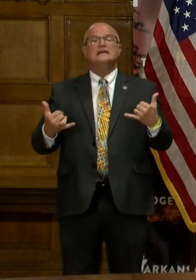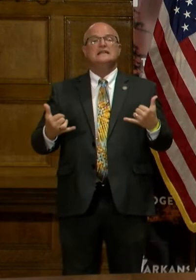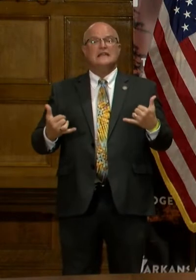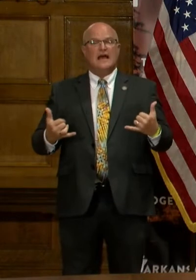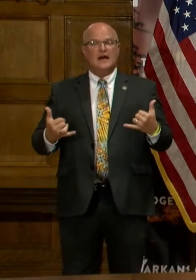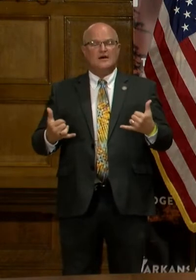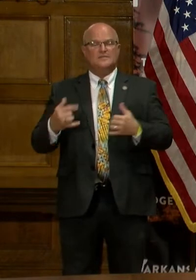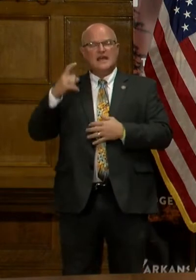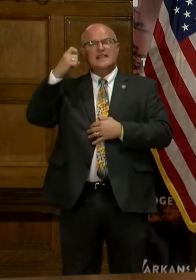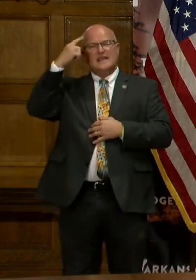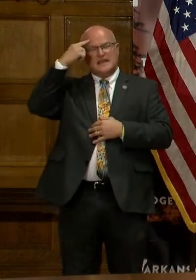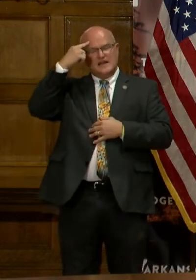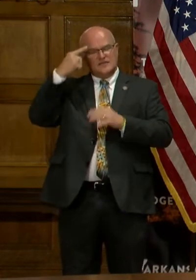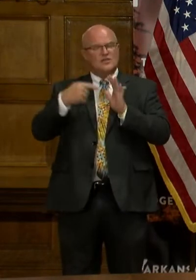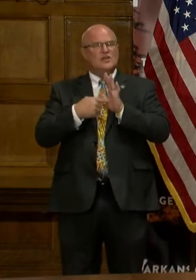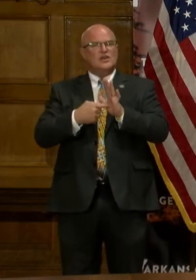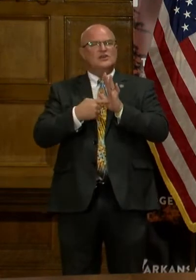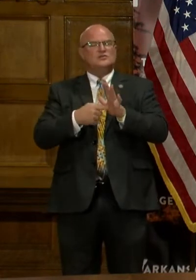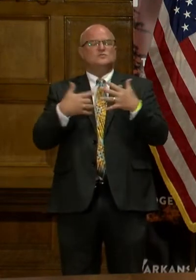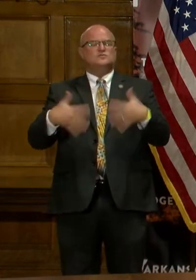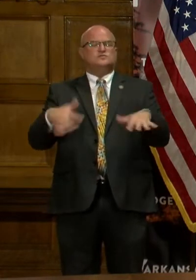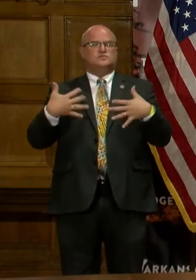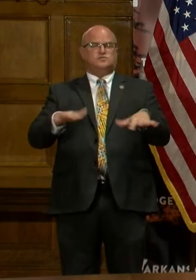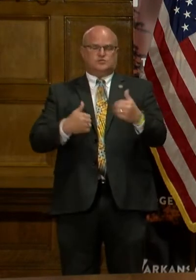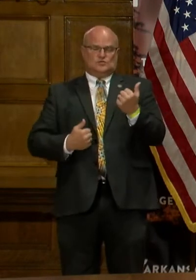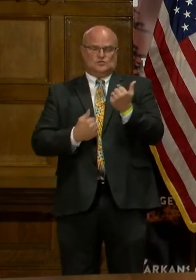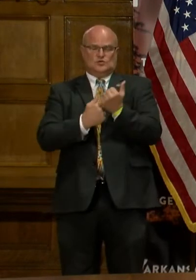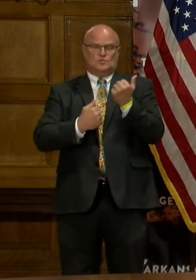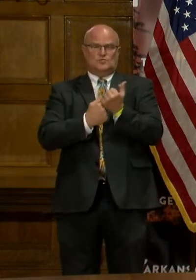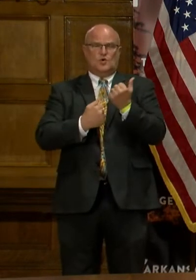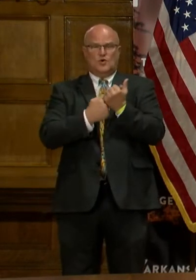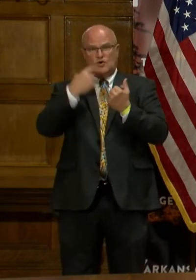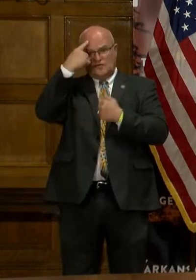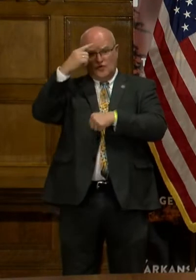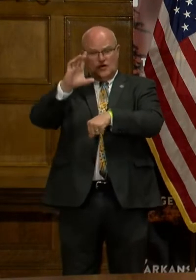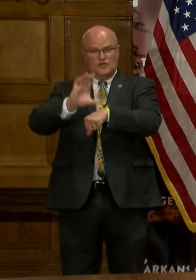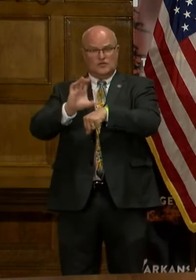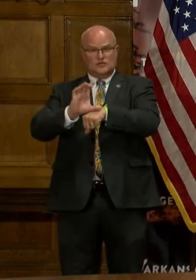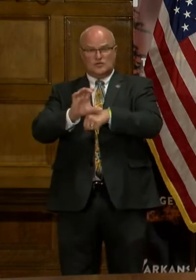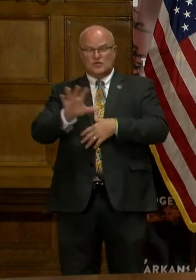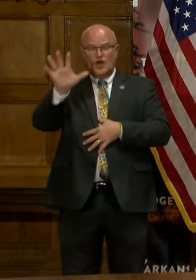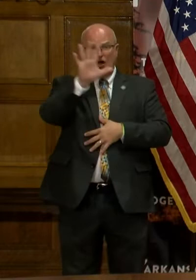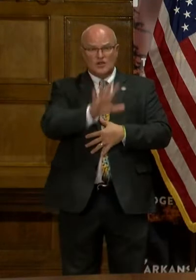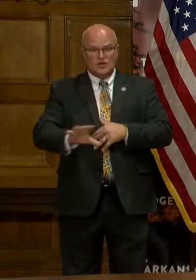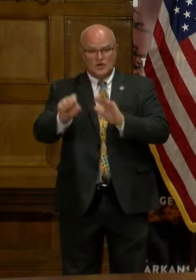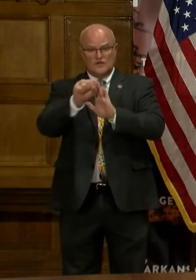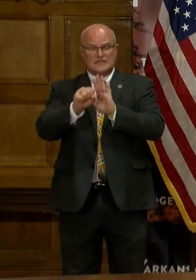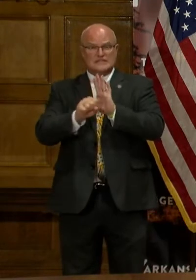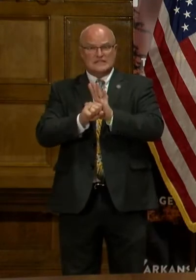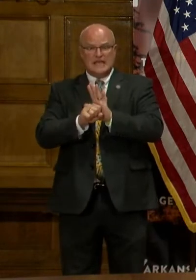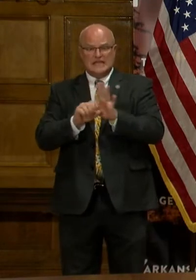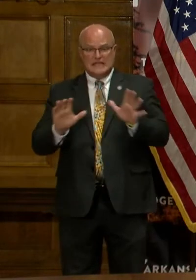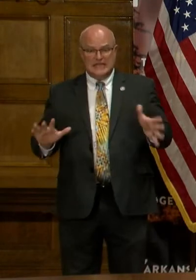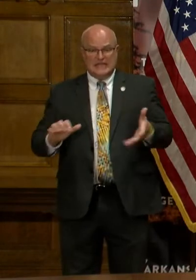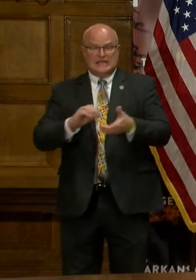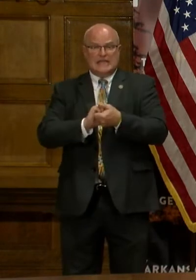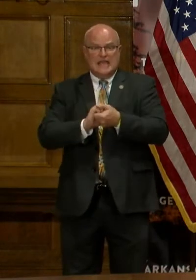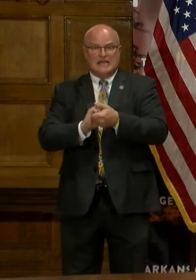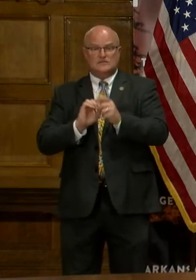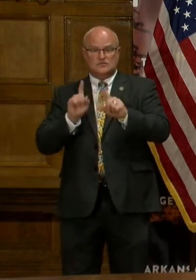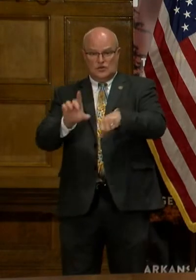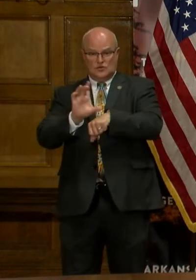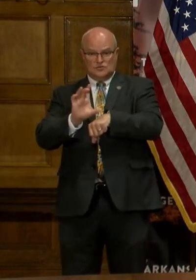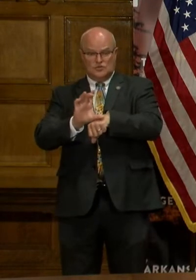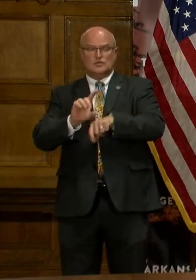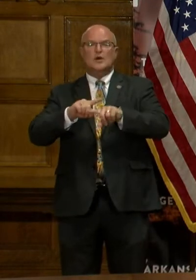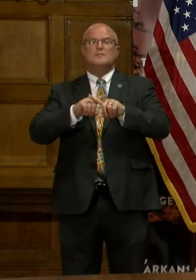he has shown incredible support for our churches and faith organizations. Engage, but please go by the